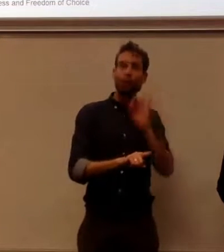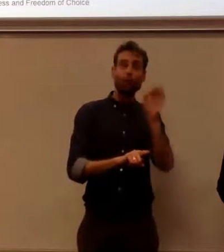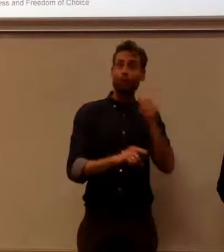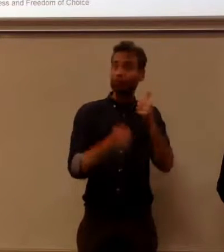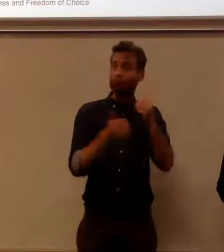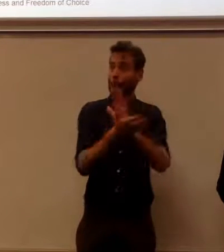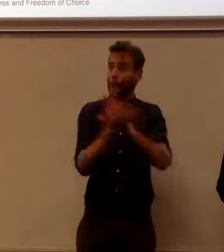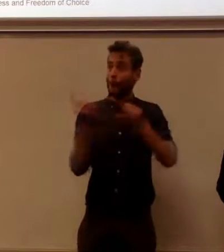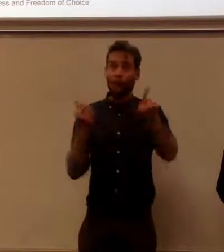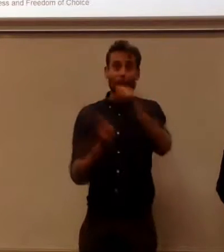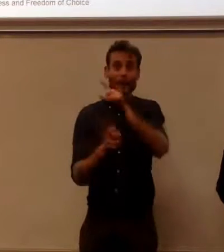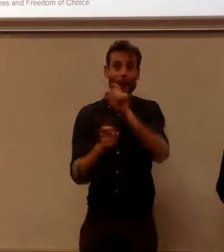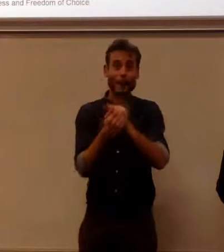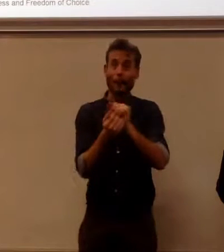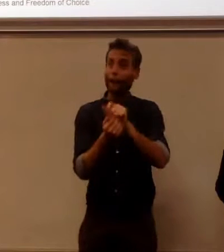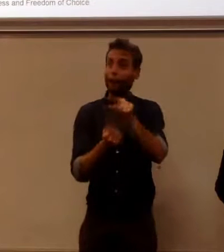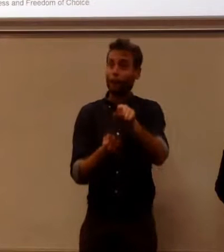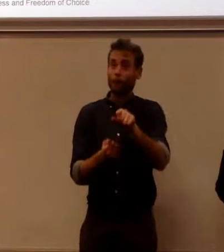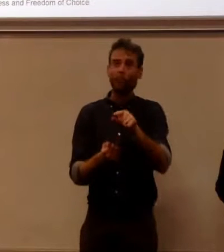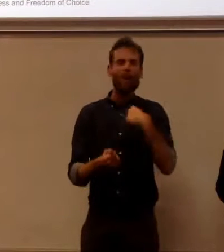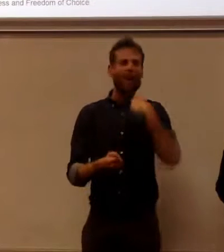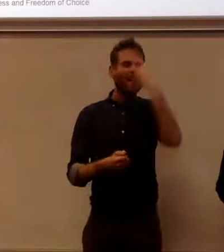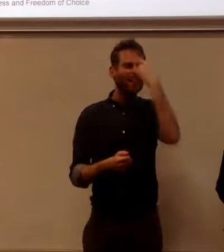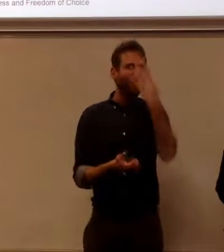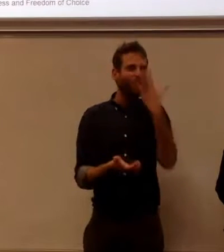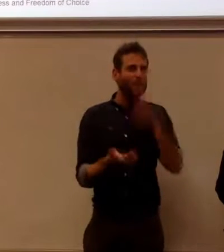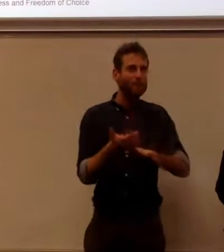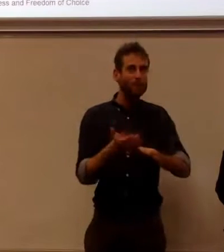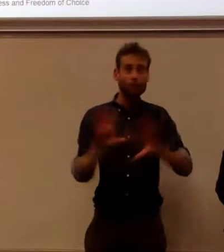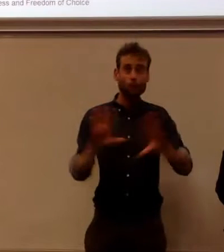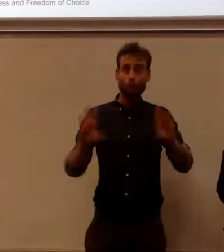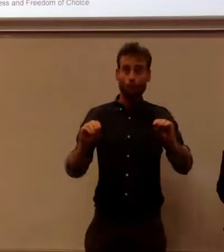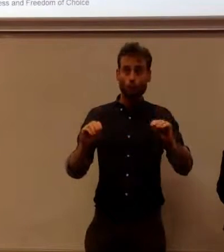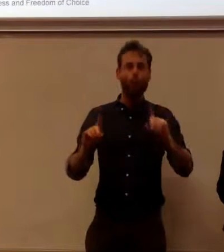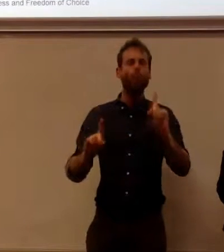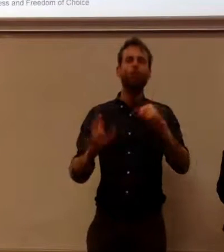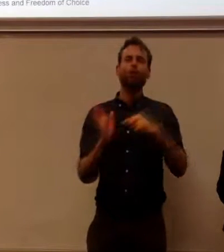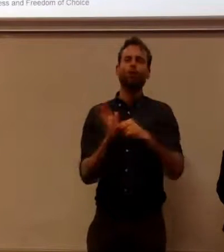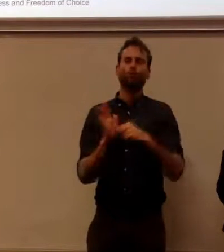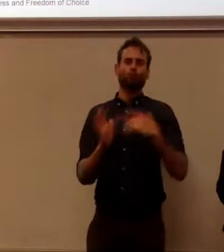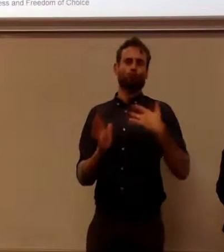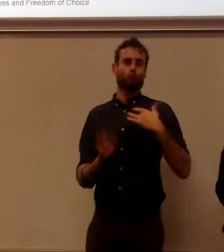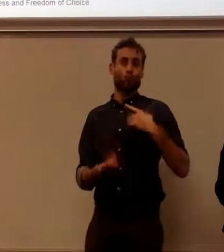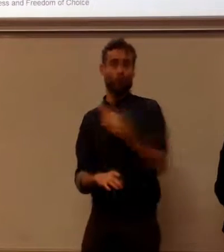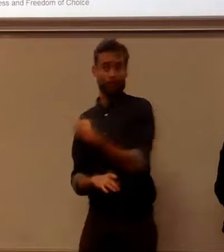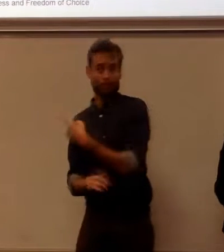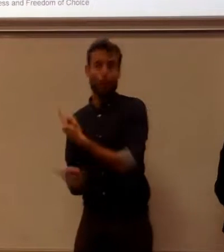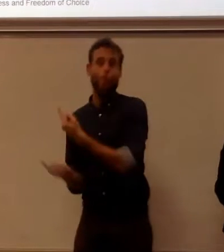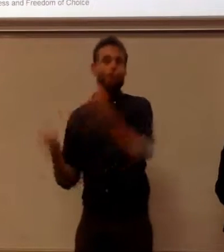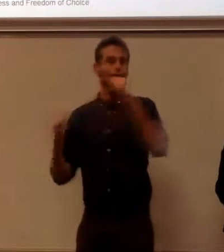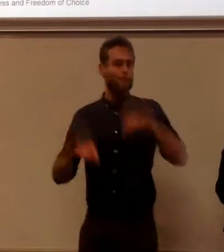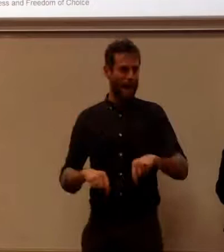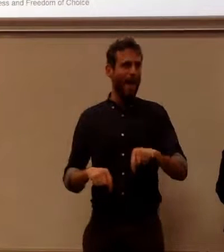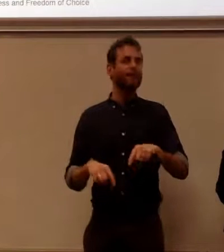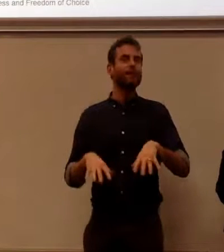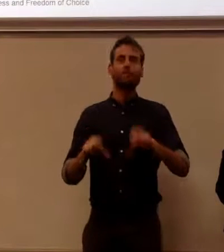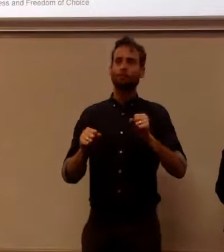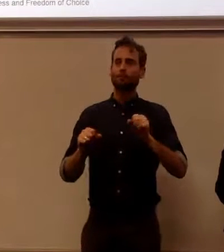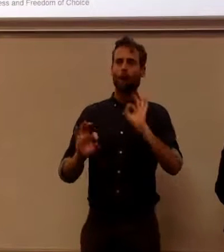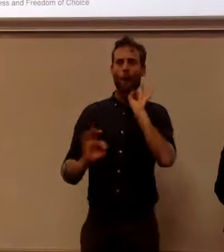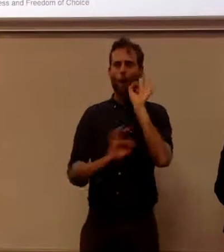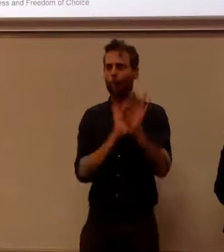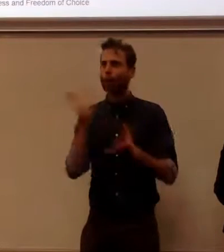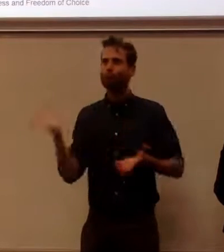minutes break now to go to the toilet, etc., and then come back to the questions? It was really, really